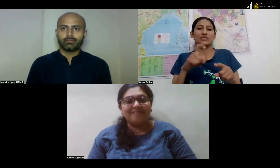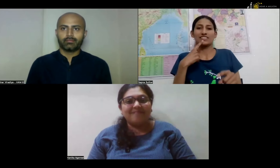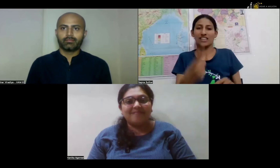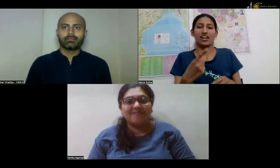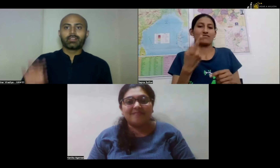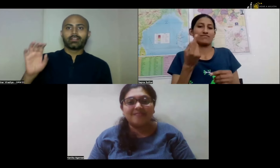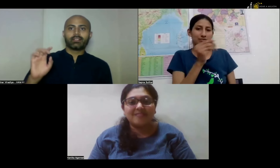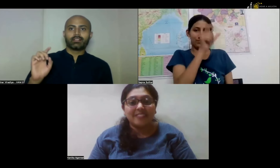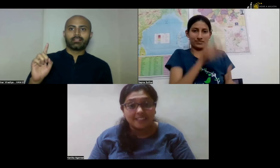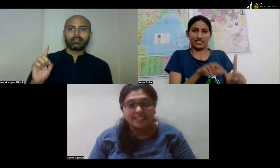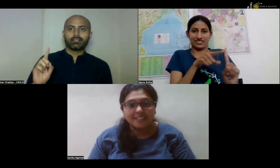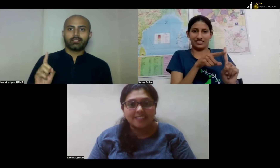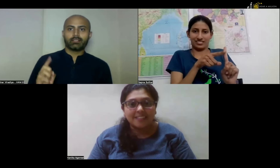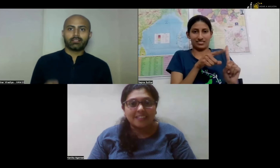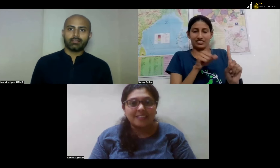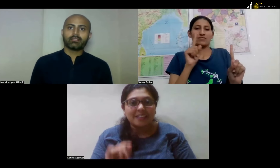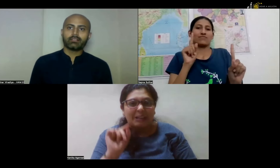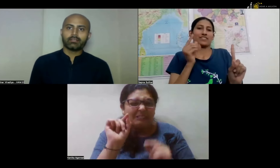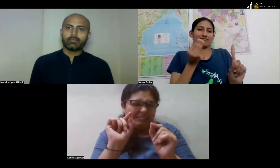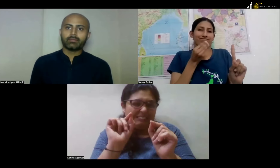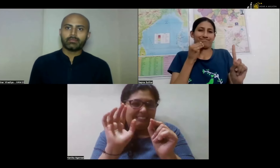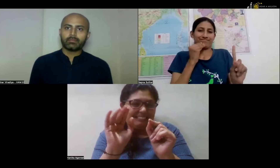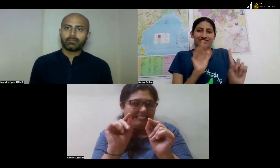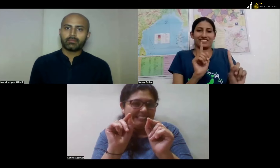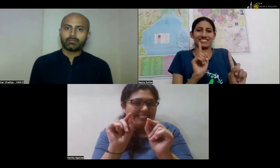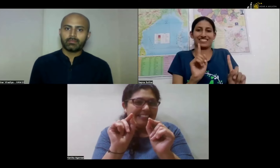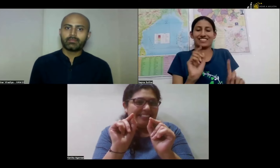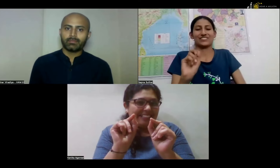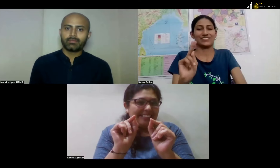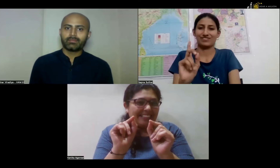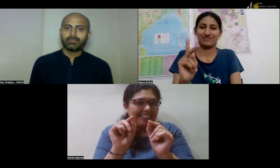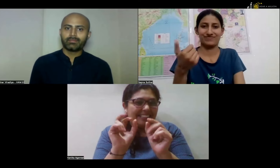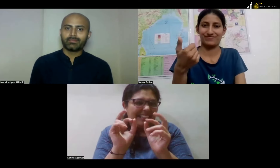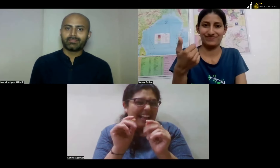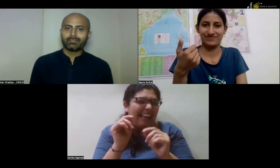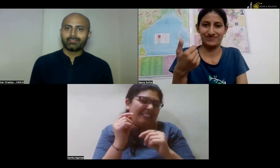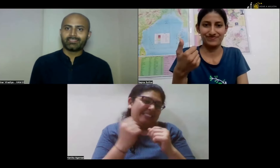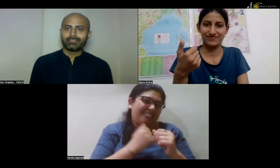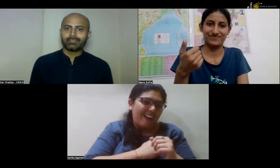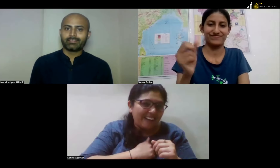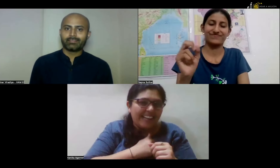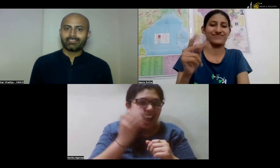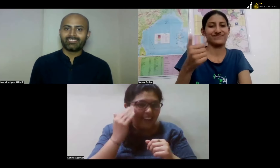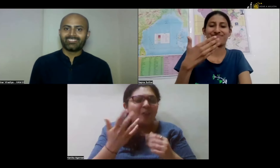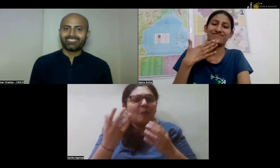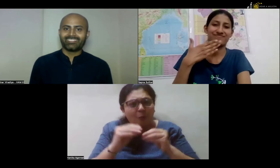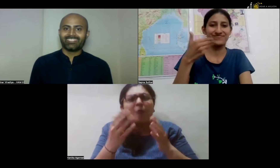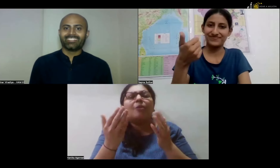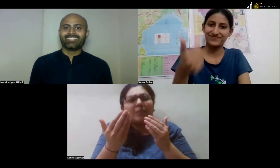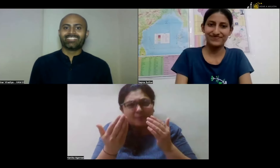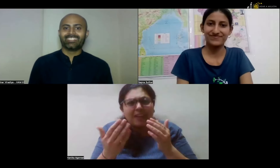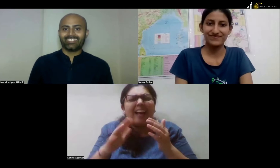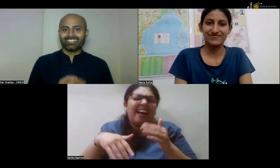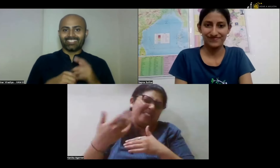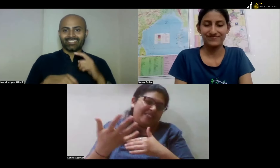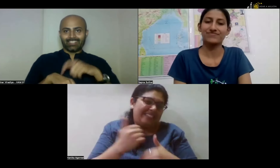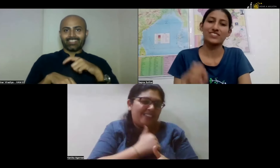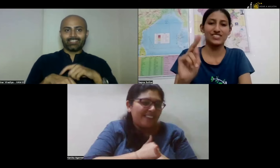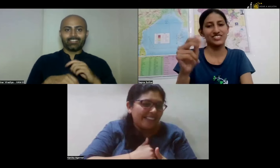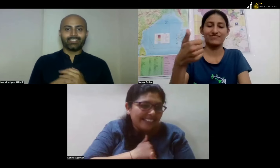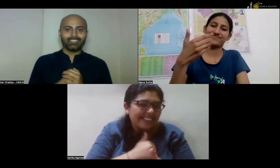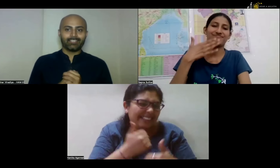difference of opinion and preference, and we need to respect that. Right. So there is one more question. Can I ask one more? I actually am